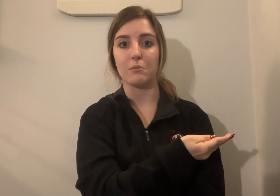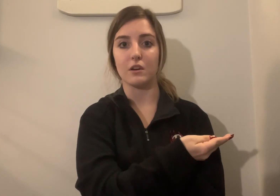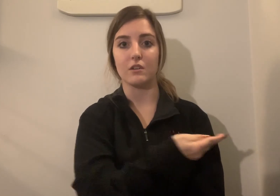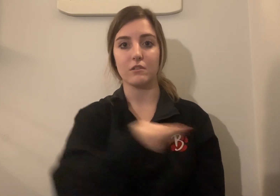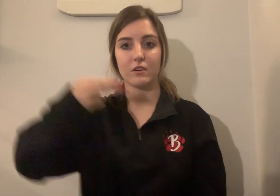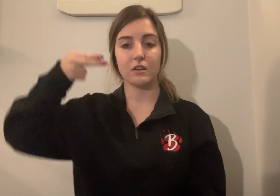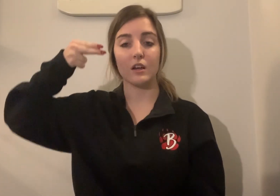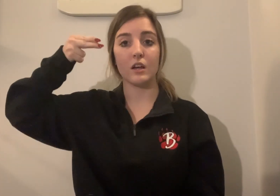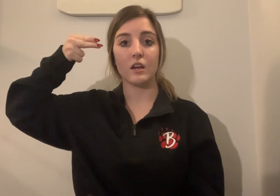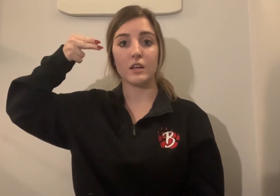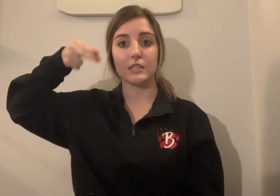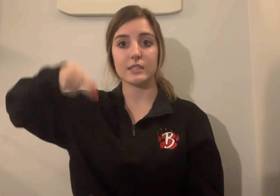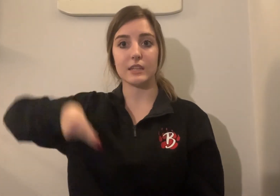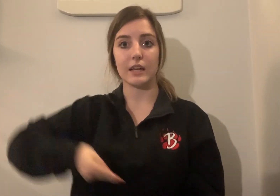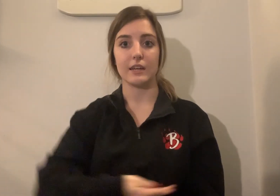hill. Sledding.